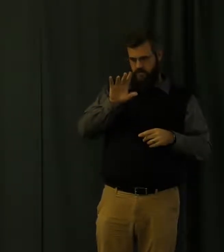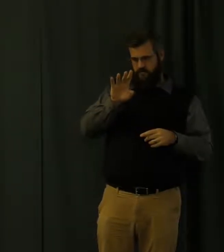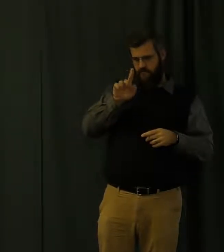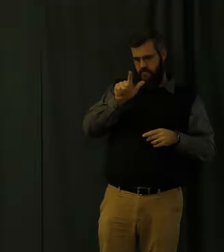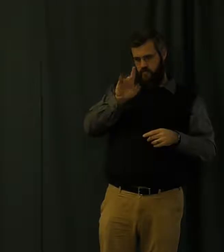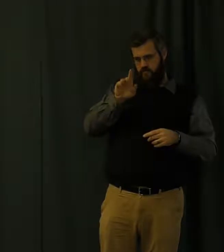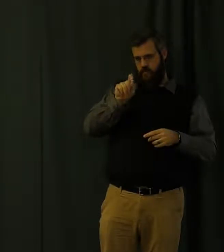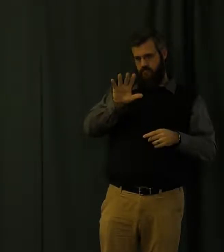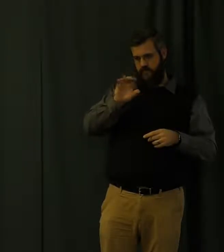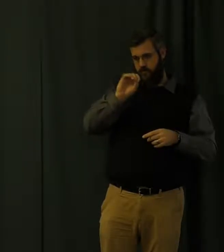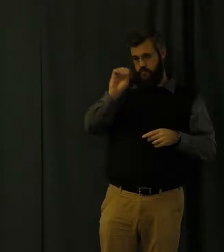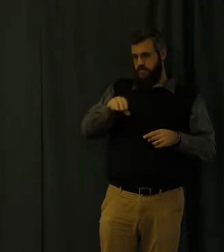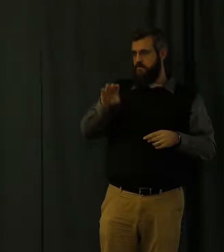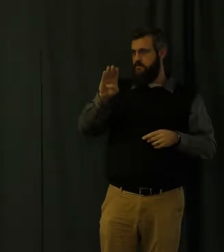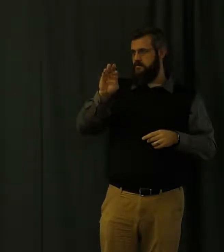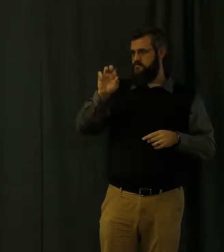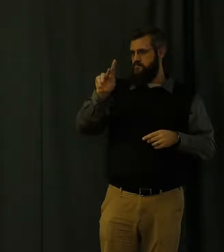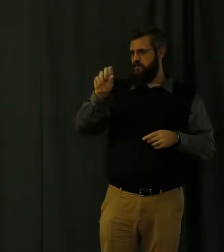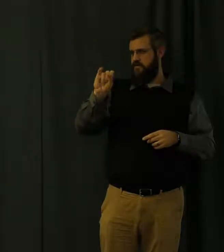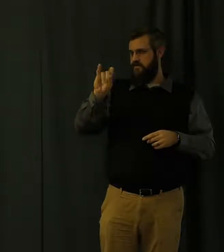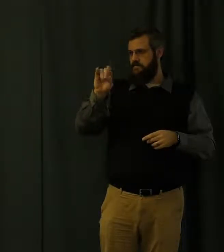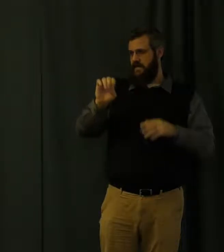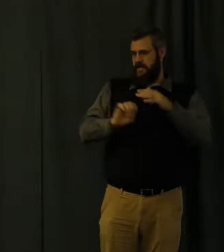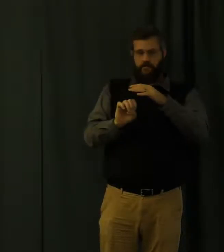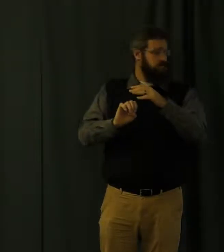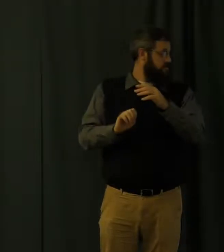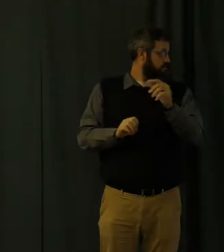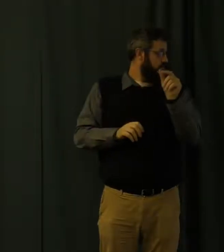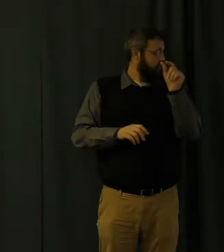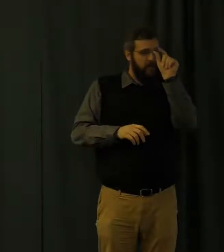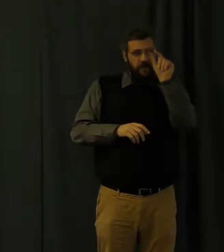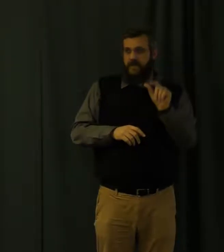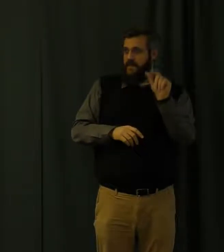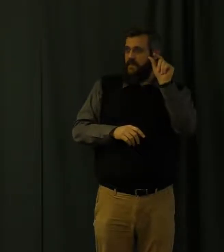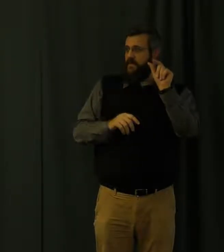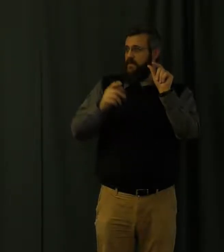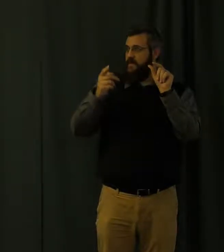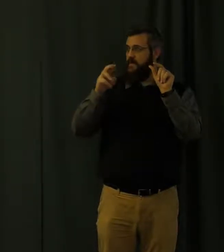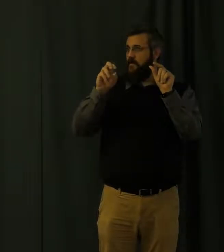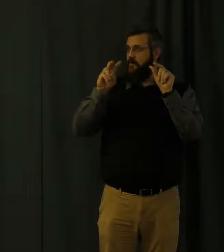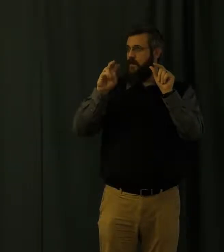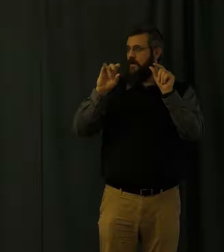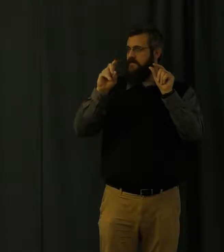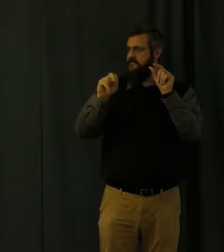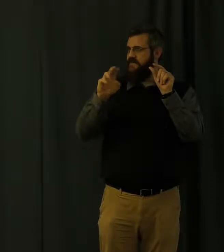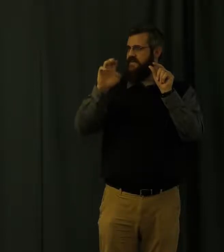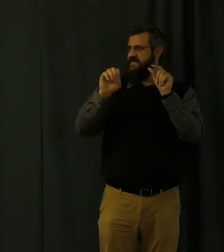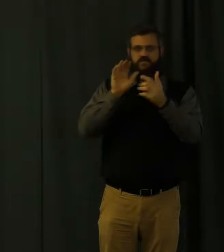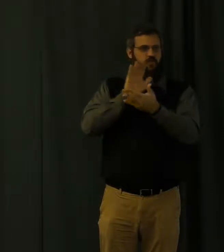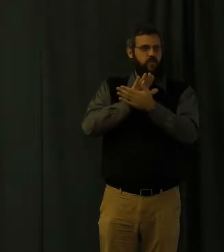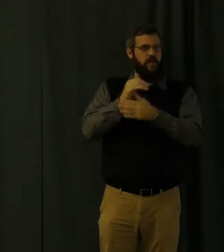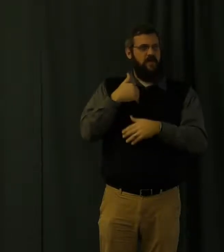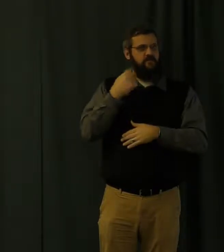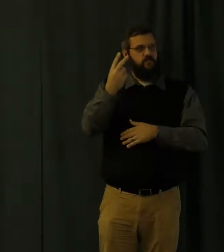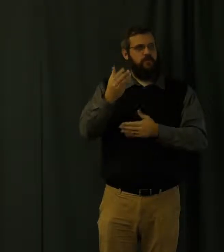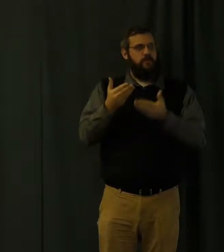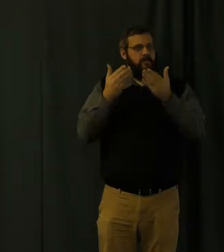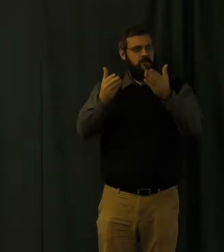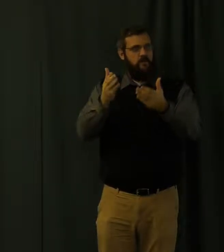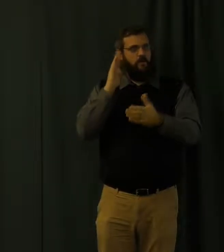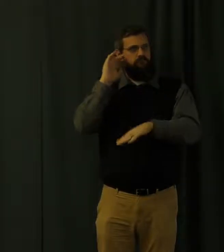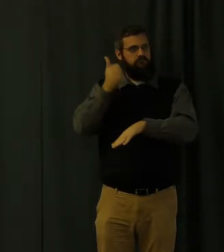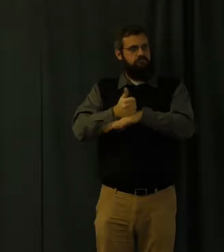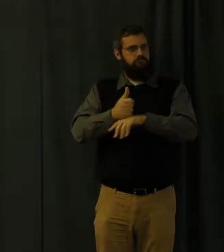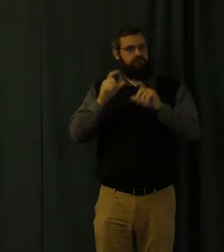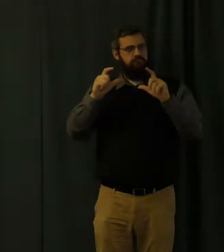24.5% is Brookside Elementary. Okay, this tiny one here, the Providence School, they only have 2 nominations. So it automatically graphs